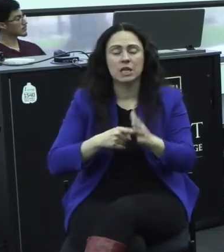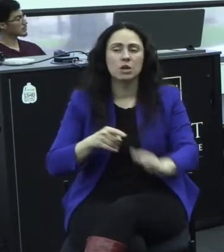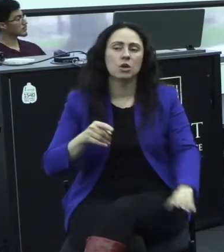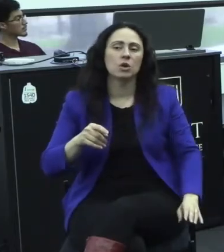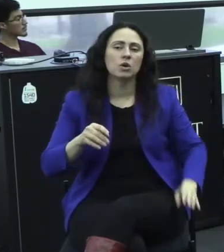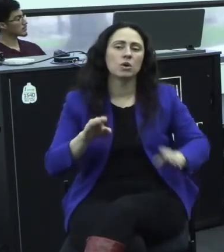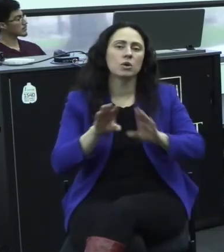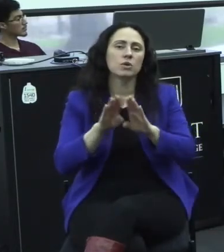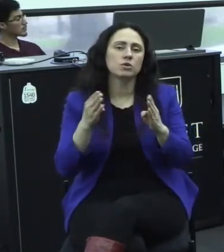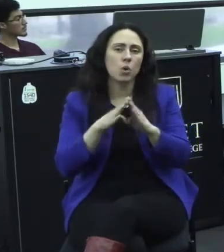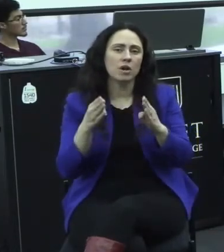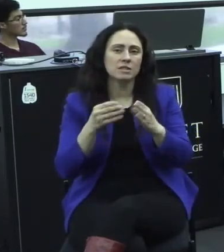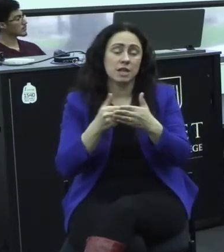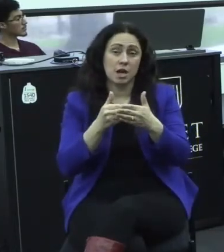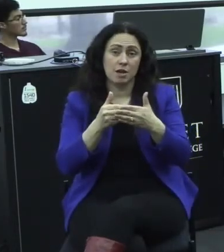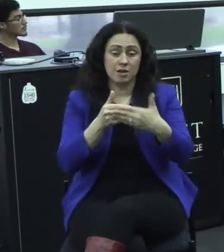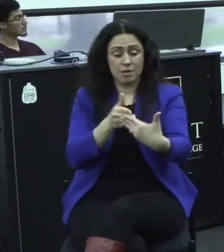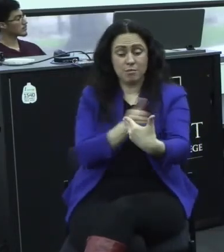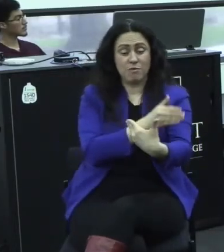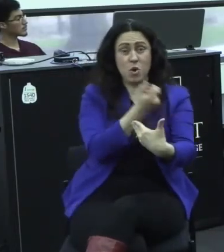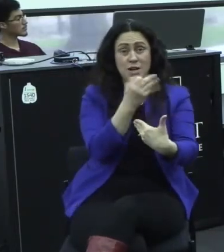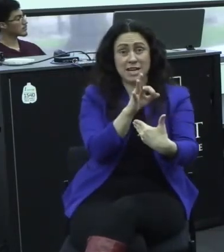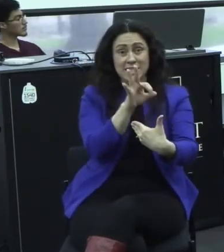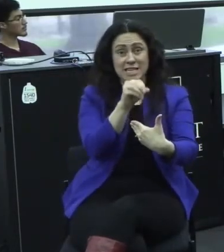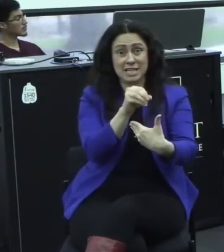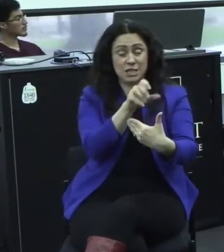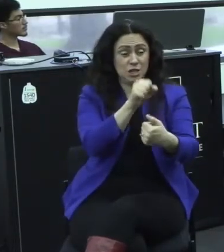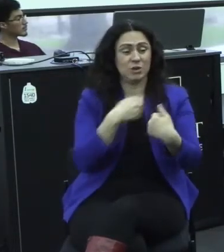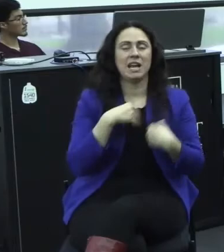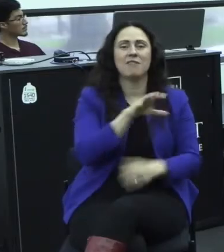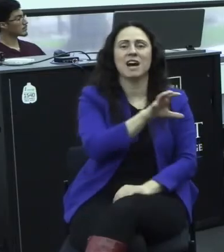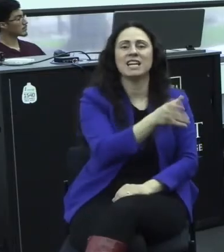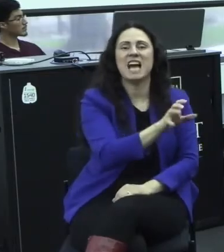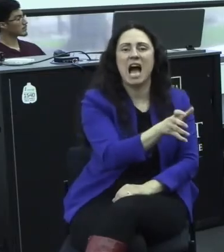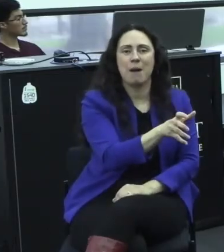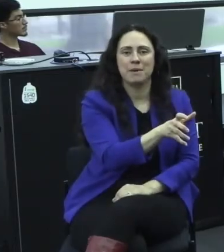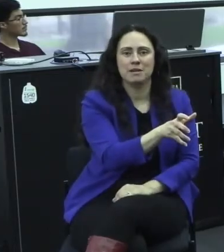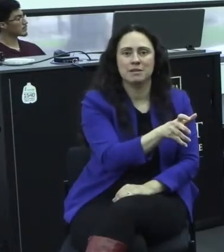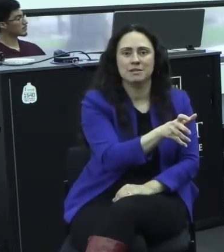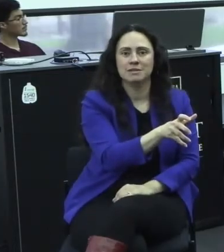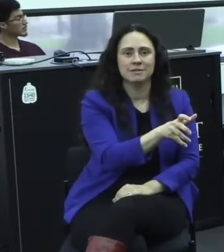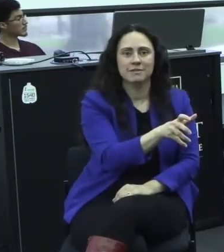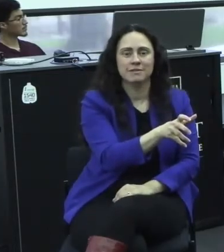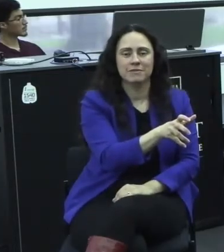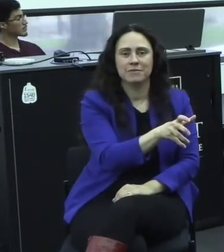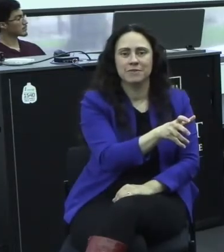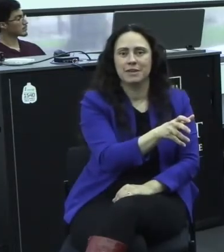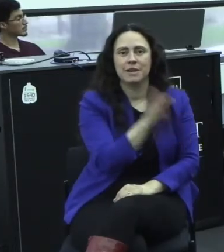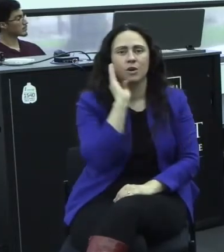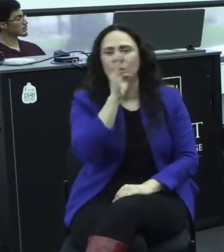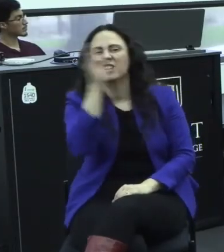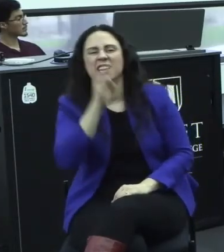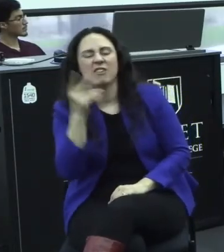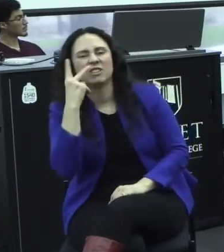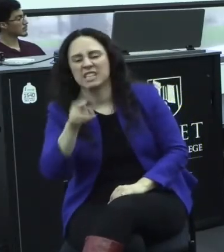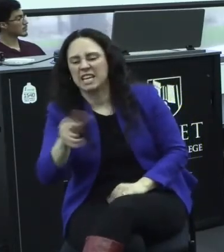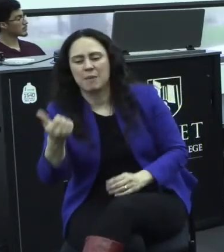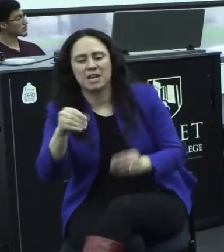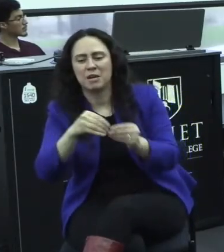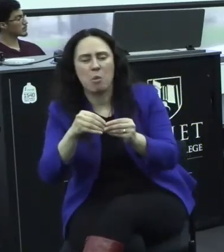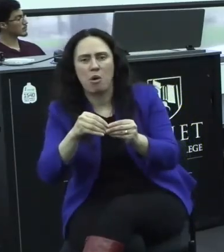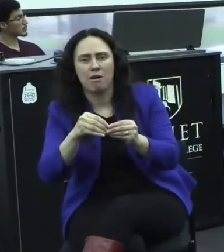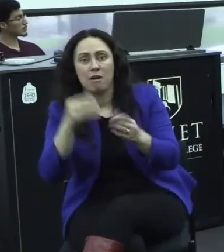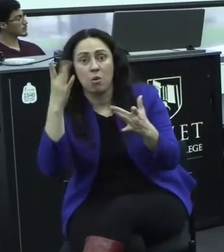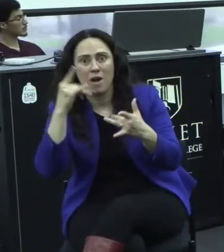Doors before 1990, really, you could have a knob, right? But you'll never see a knob anymore because a knob is